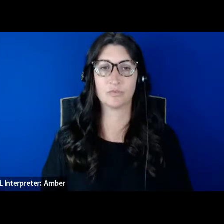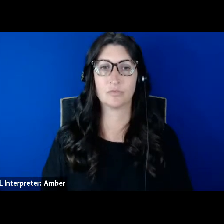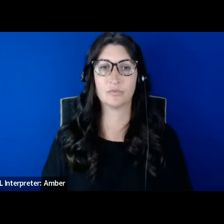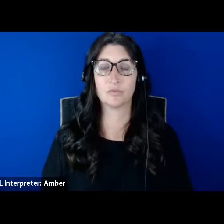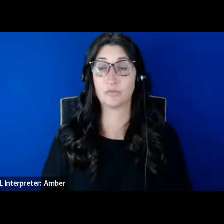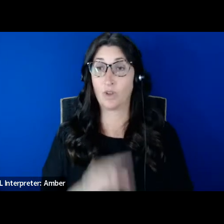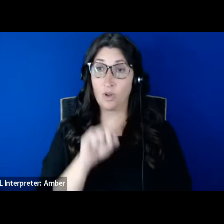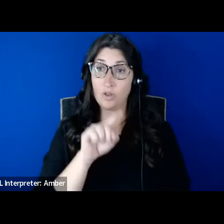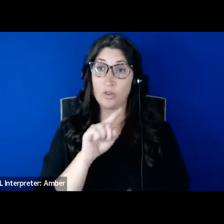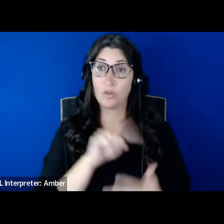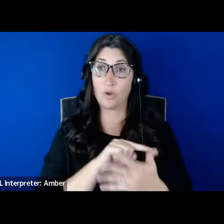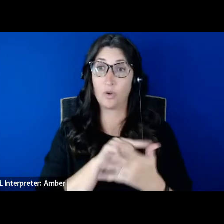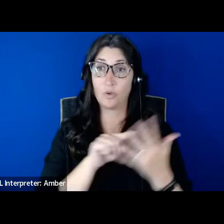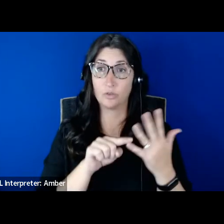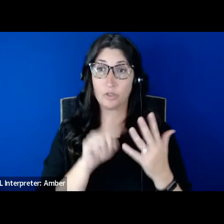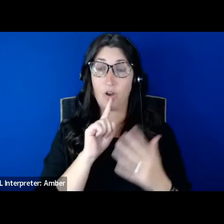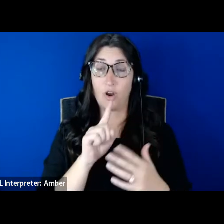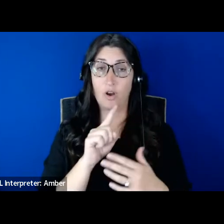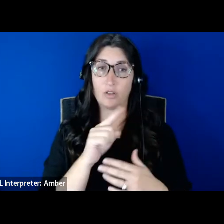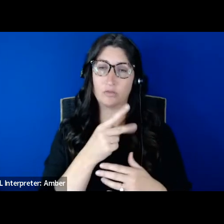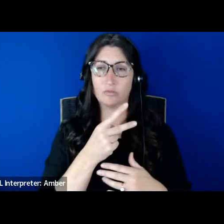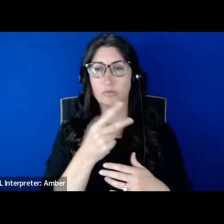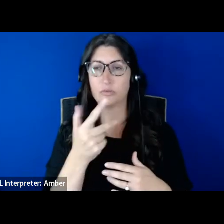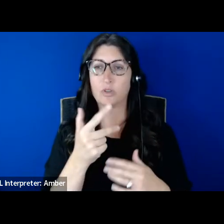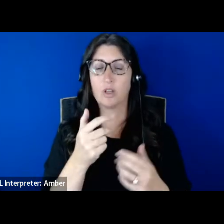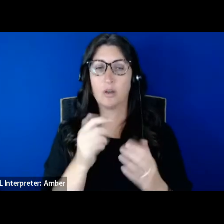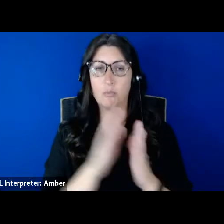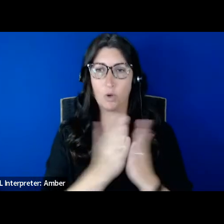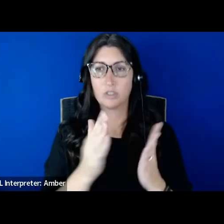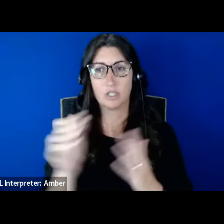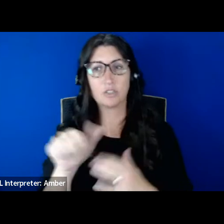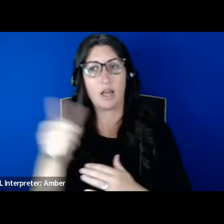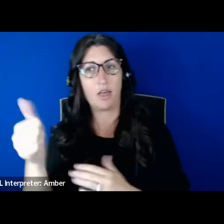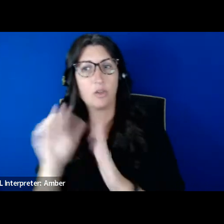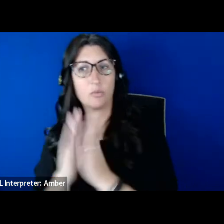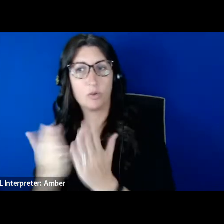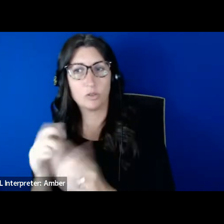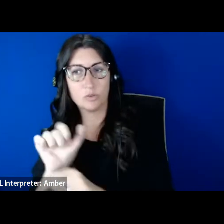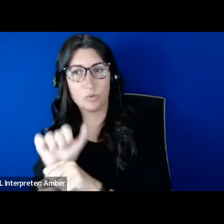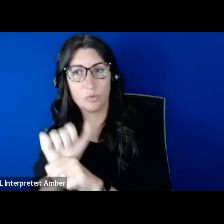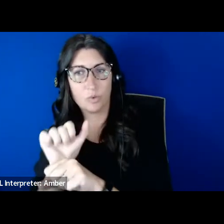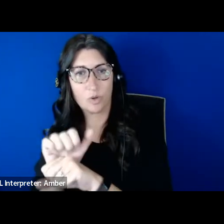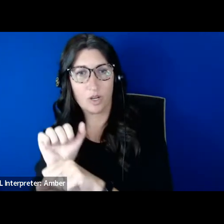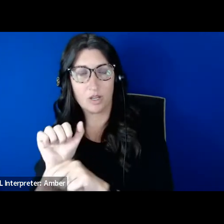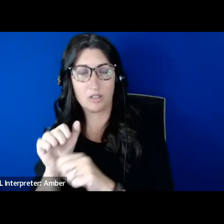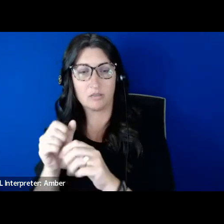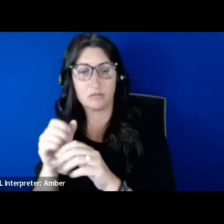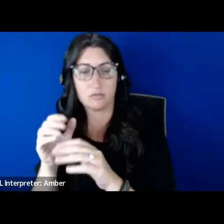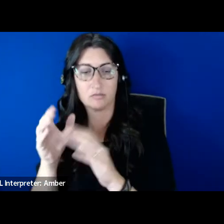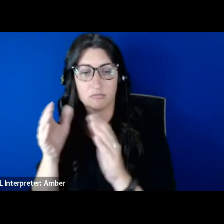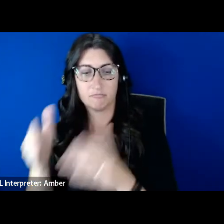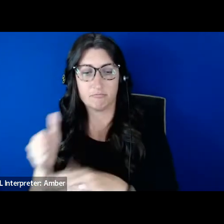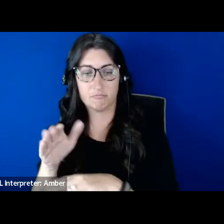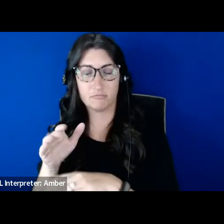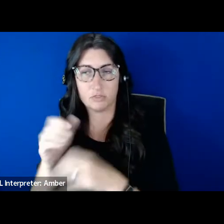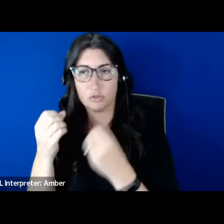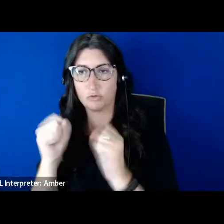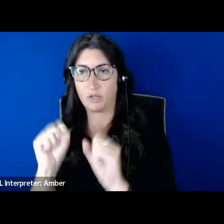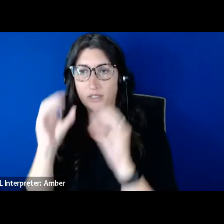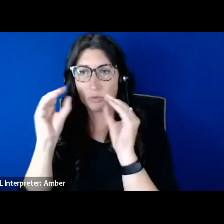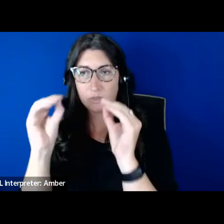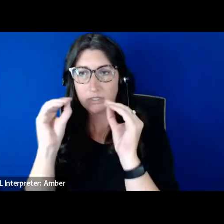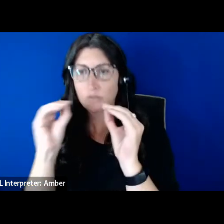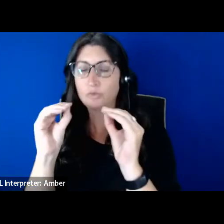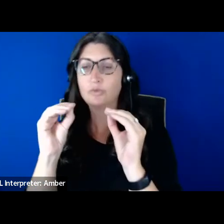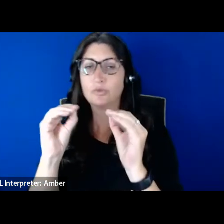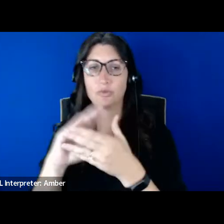those are the books, two books, and there's some other books that I have been working on to try to teach some